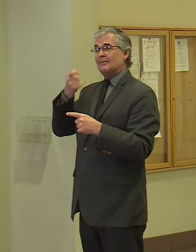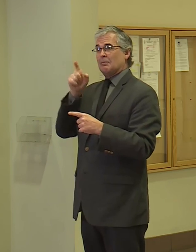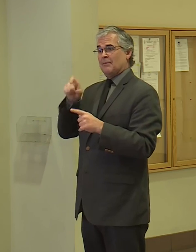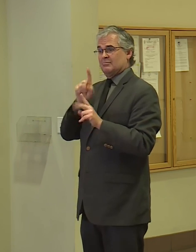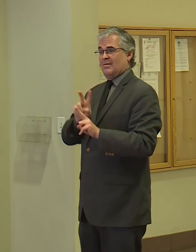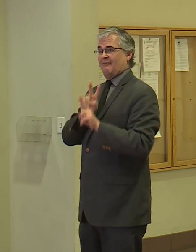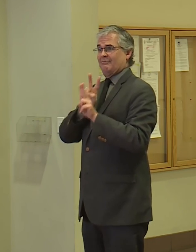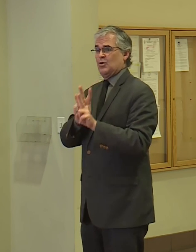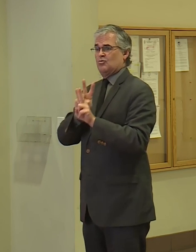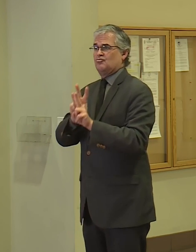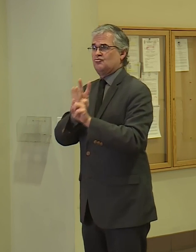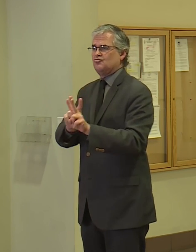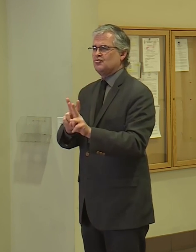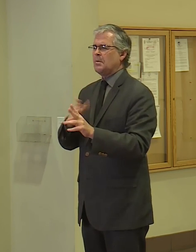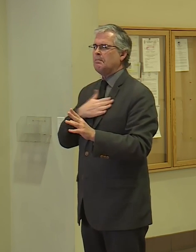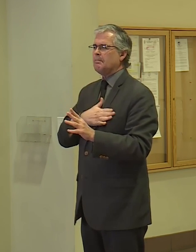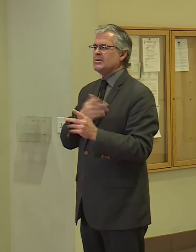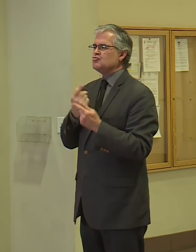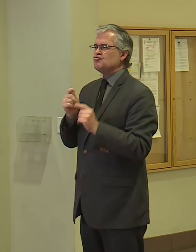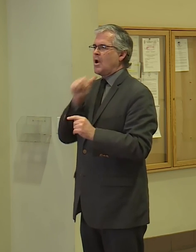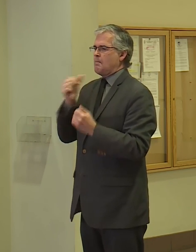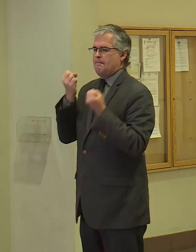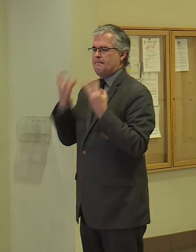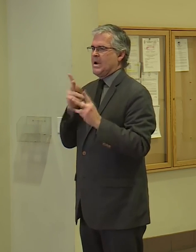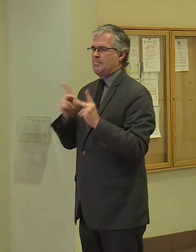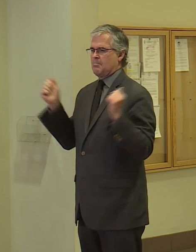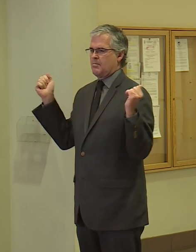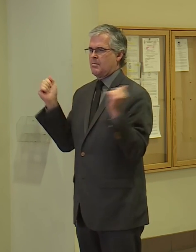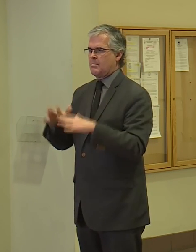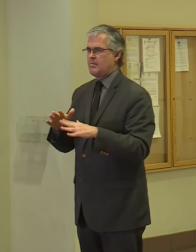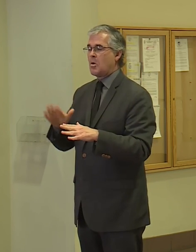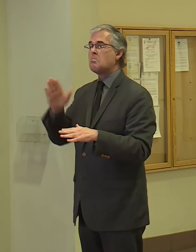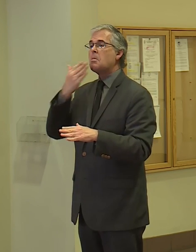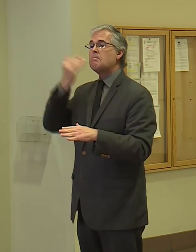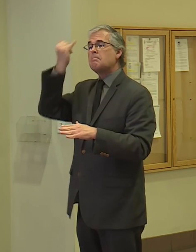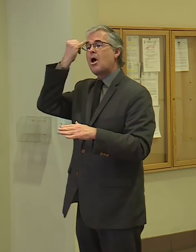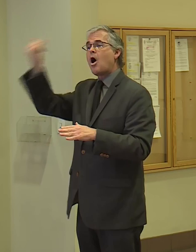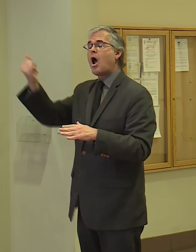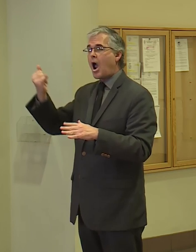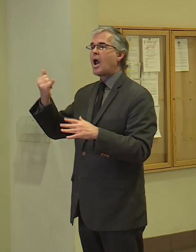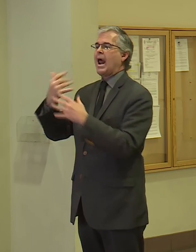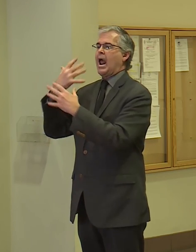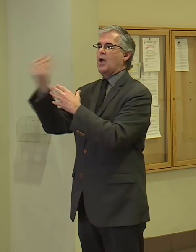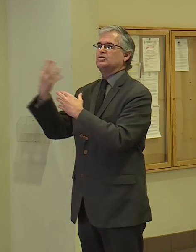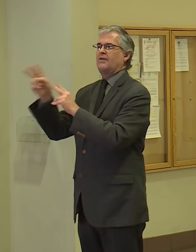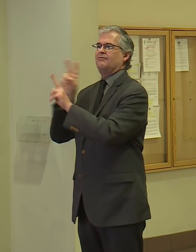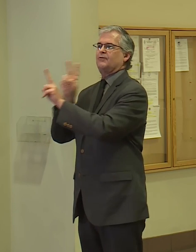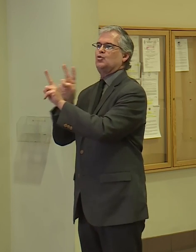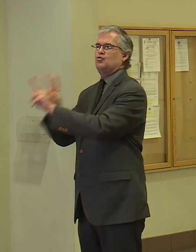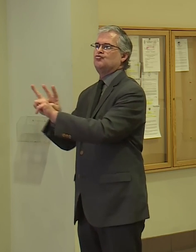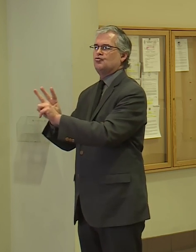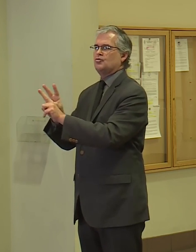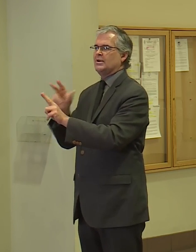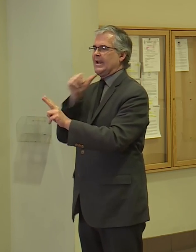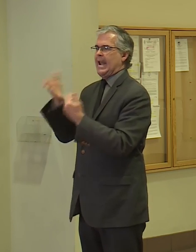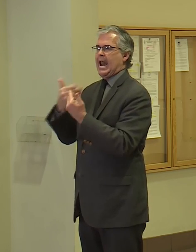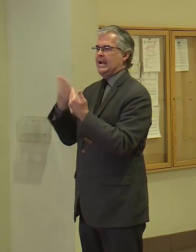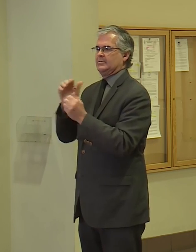limit the attendance at funeral services consider outdoor services or the risk of exposure is less than inside